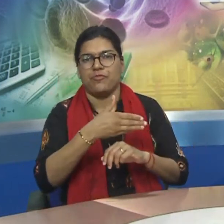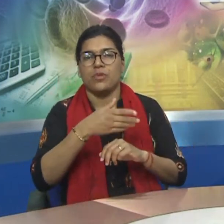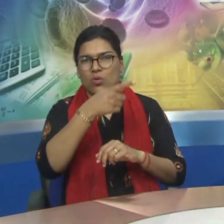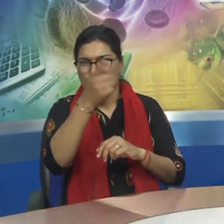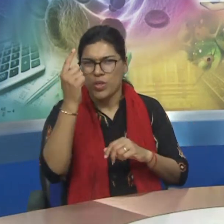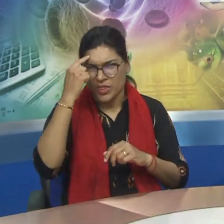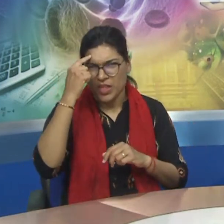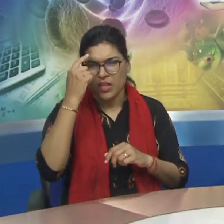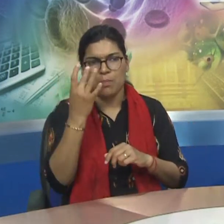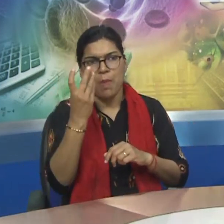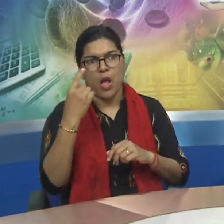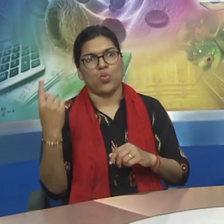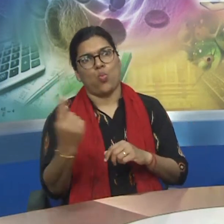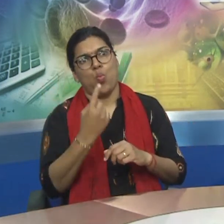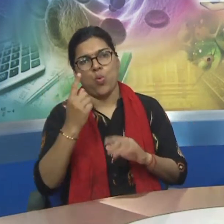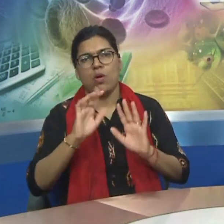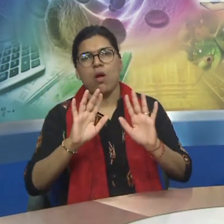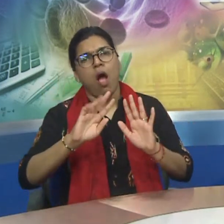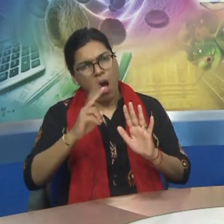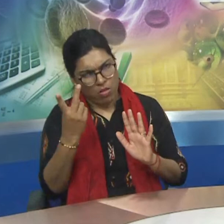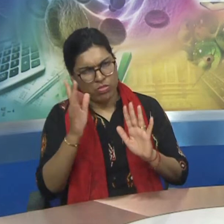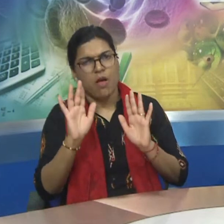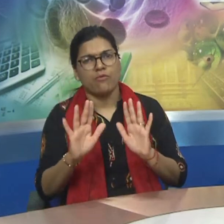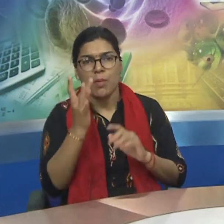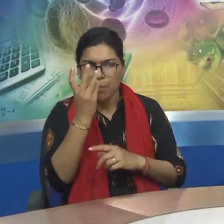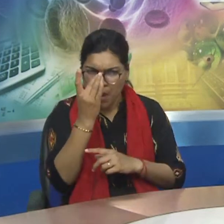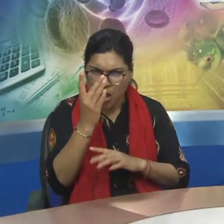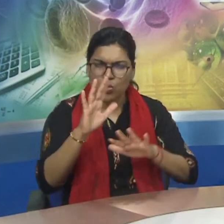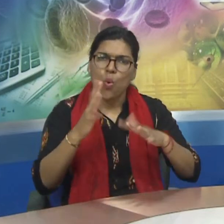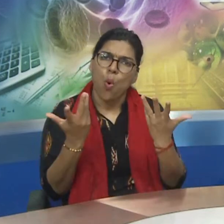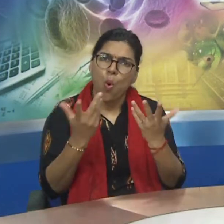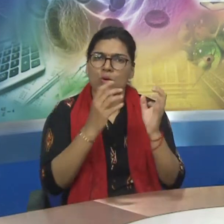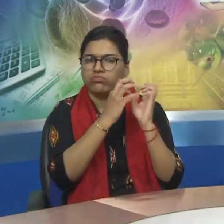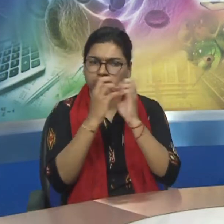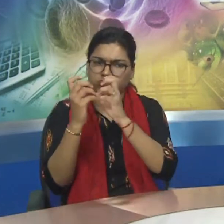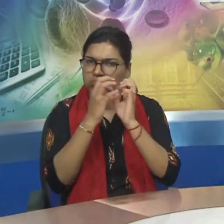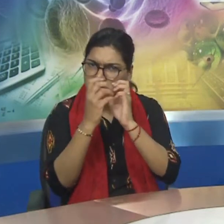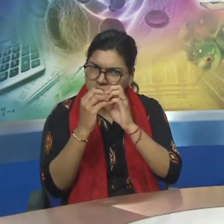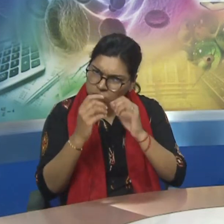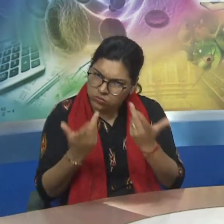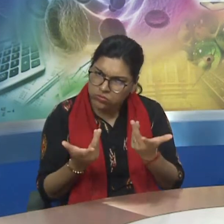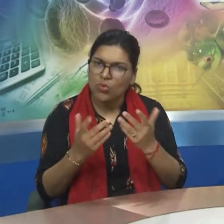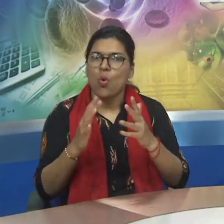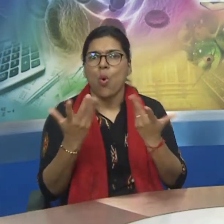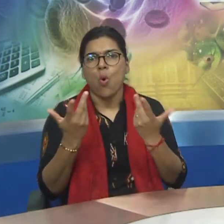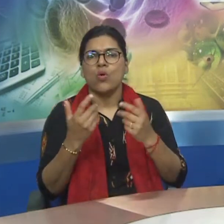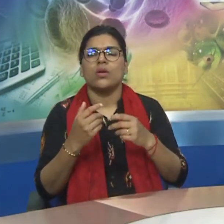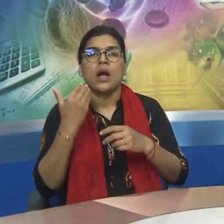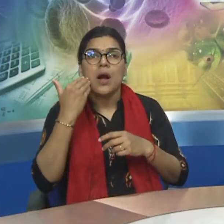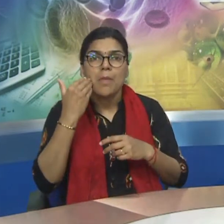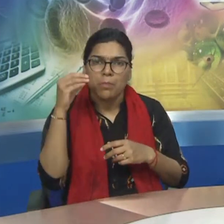be any text, you can also put the names. So it can be anything, any data which you have. You can